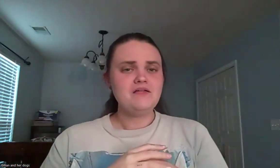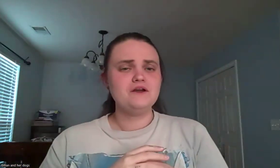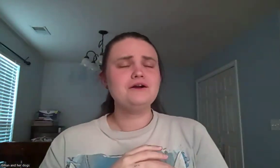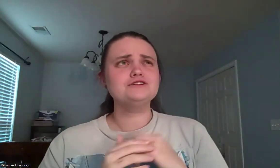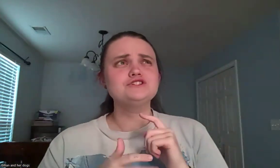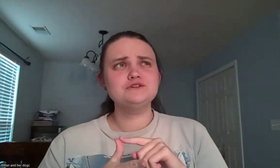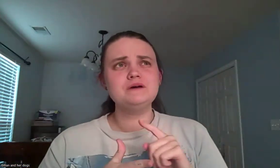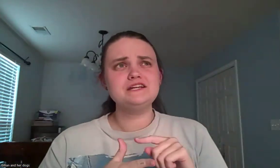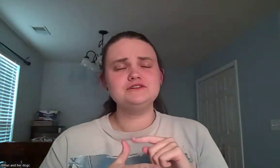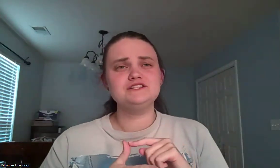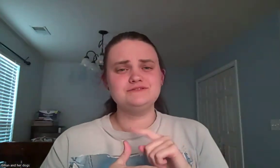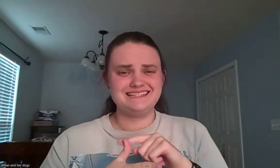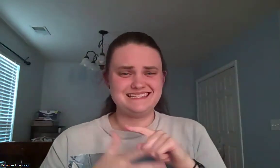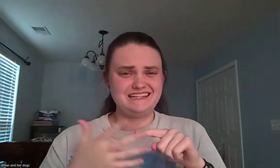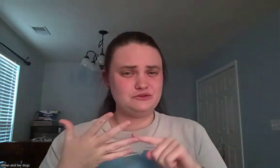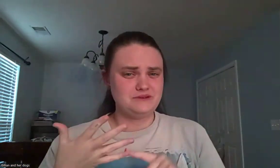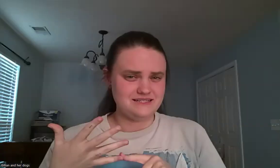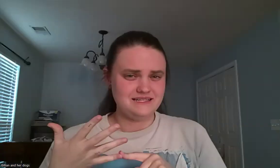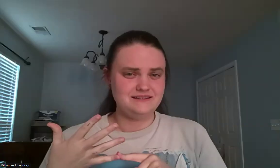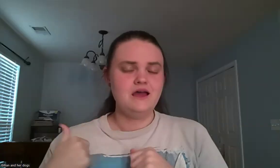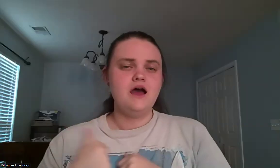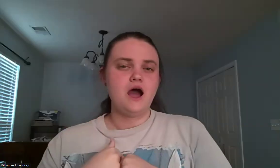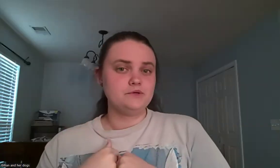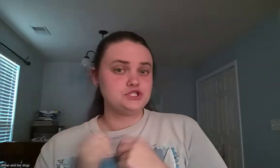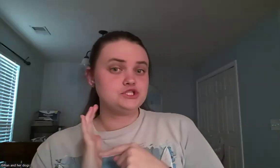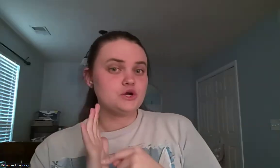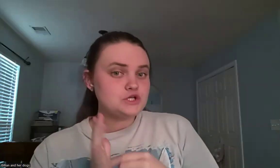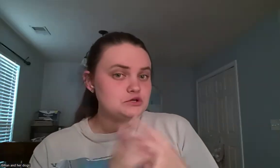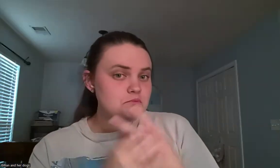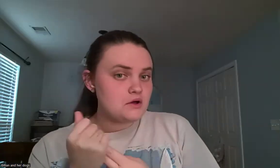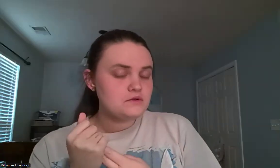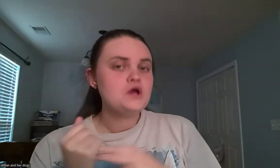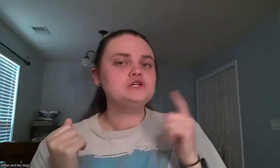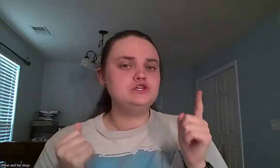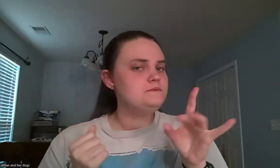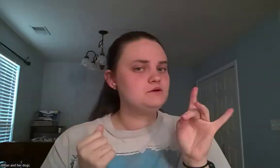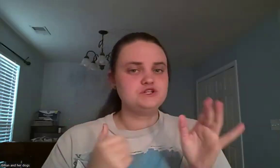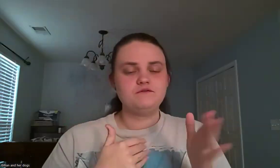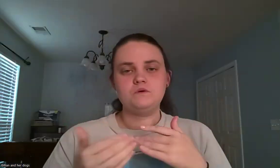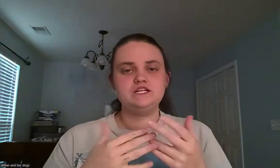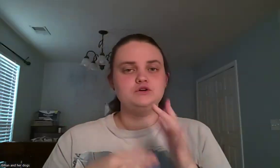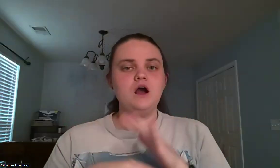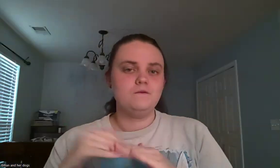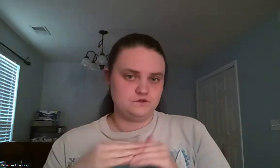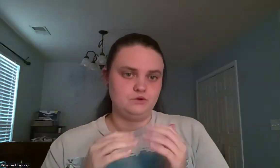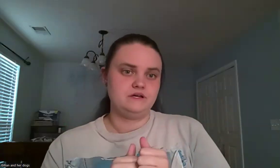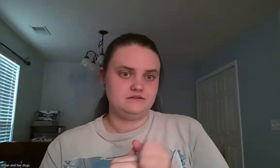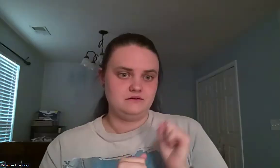There are two ways you can do 16 through 19. I'm gonna show you both. You pick whichever one you're comfortable with,